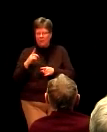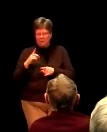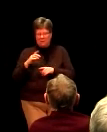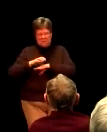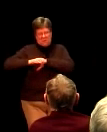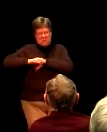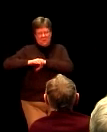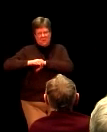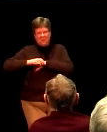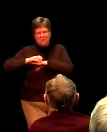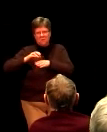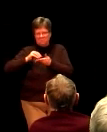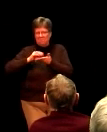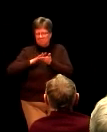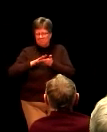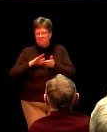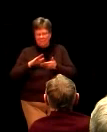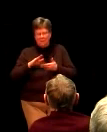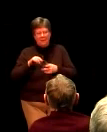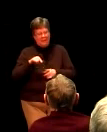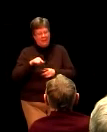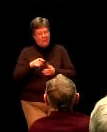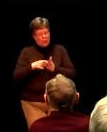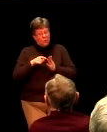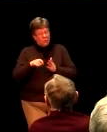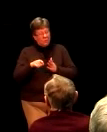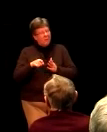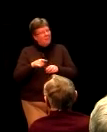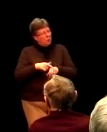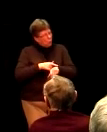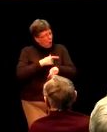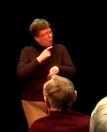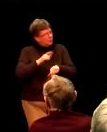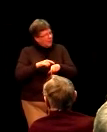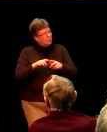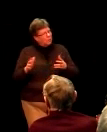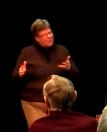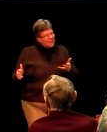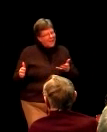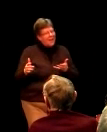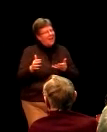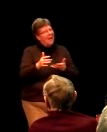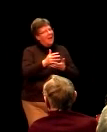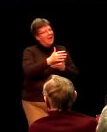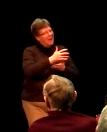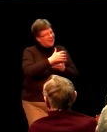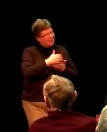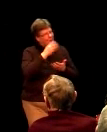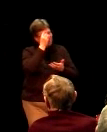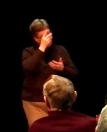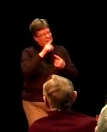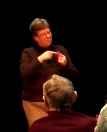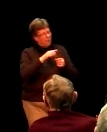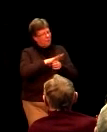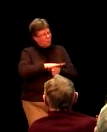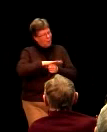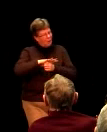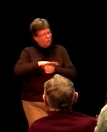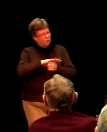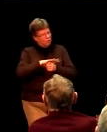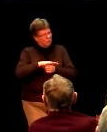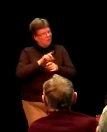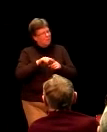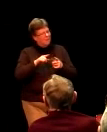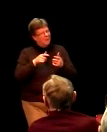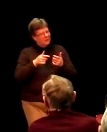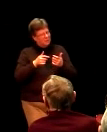there at the time. It took them quite a while to gather observations of the pressures. But they started